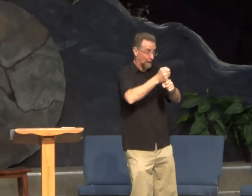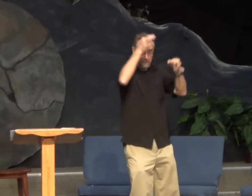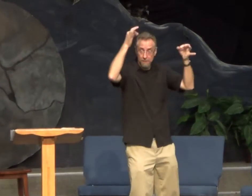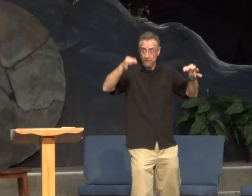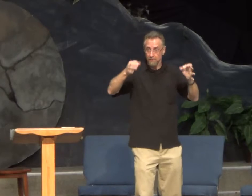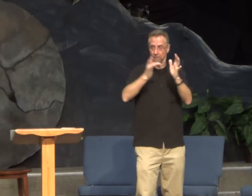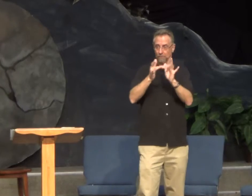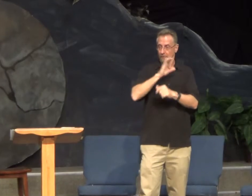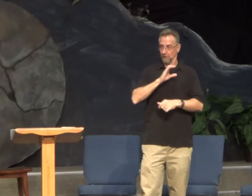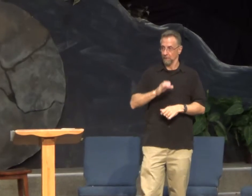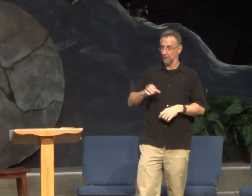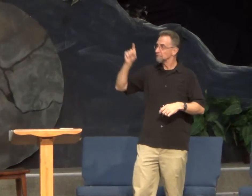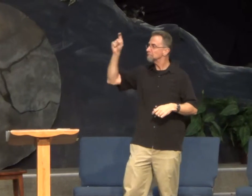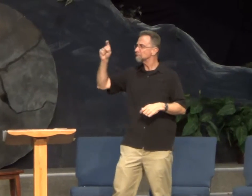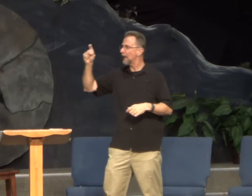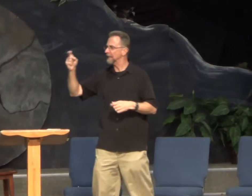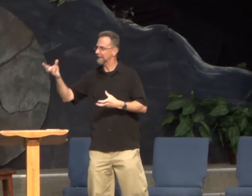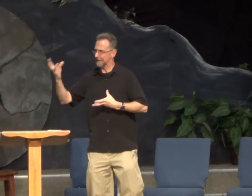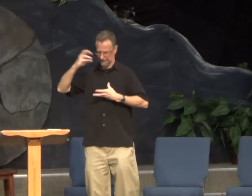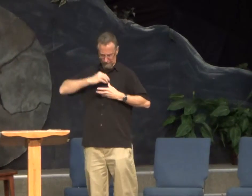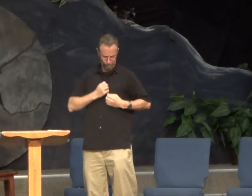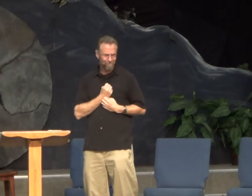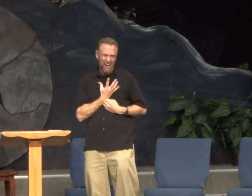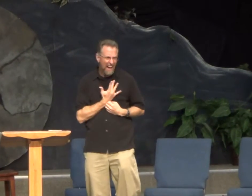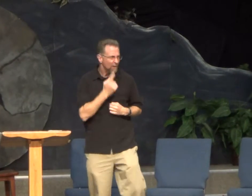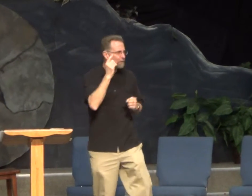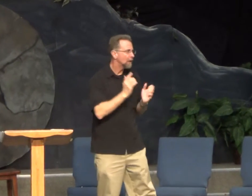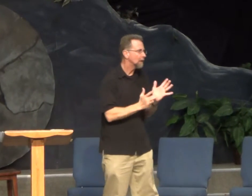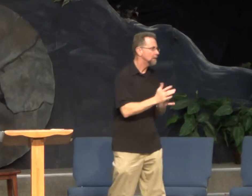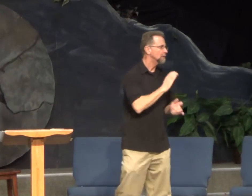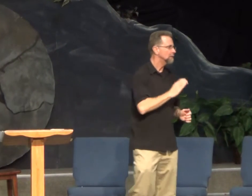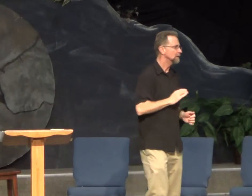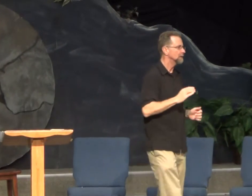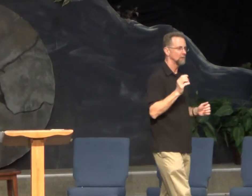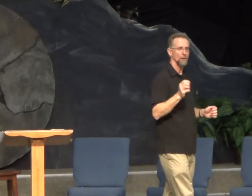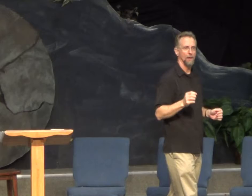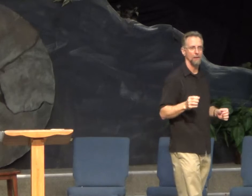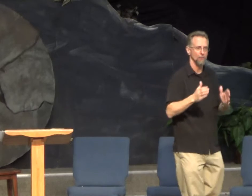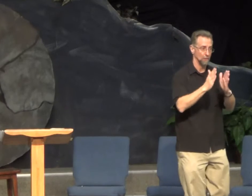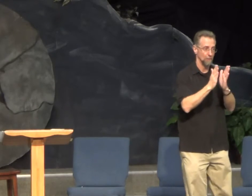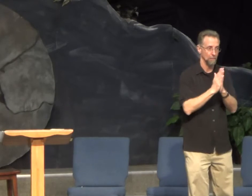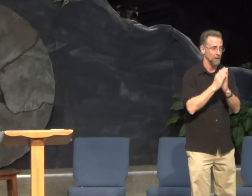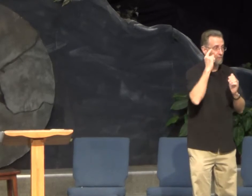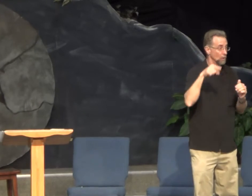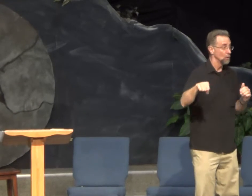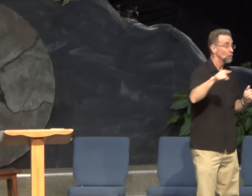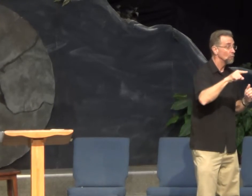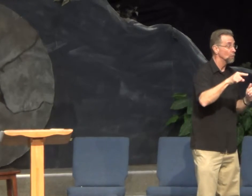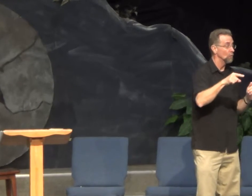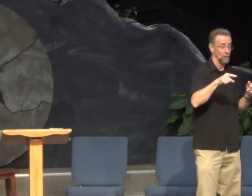today is the day to make that decision for Jesus Christ. To come, to become that fire within us.